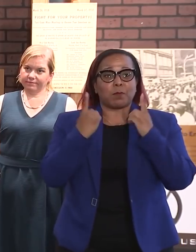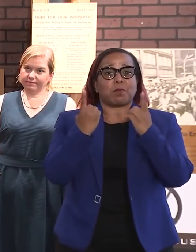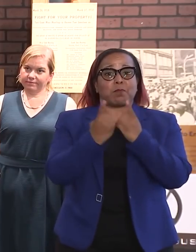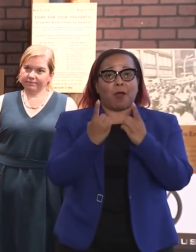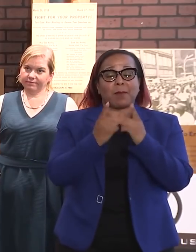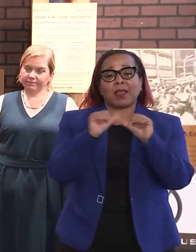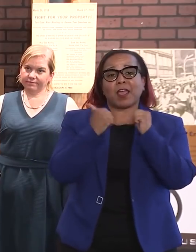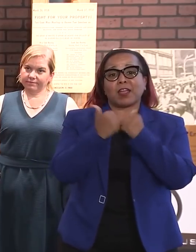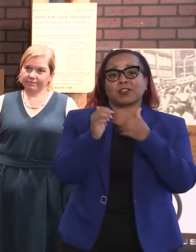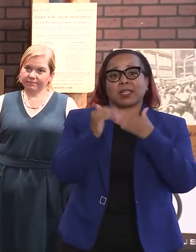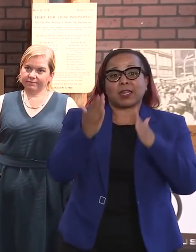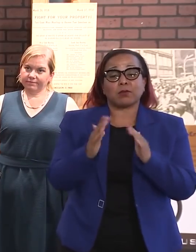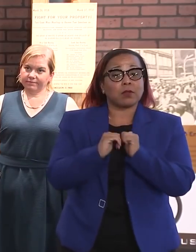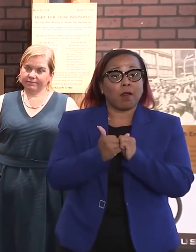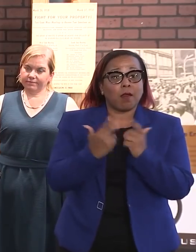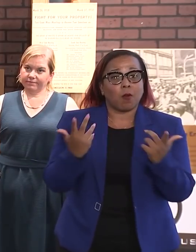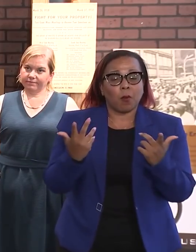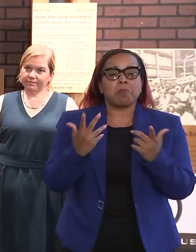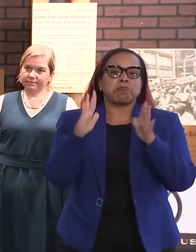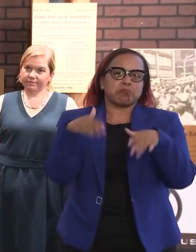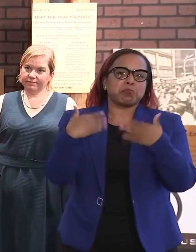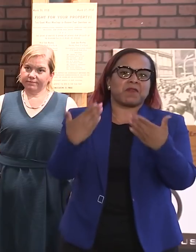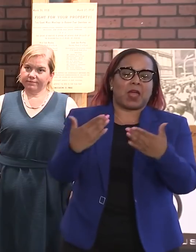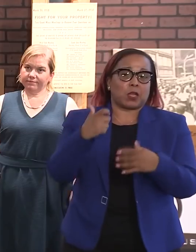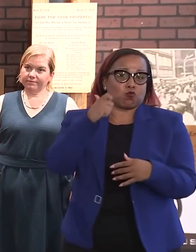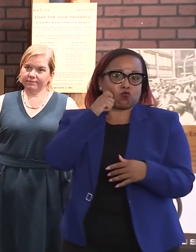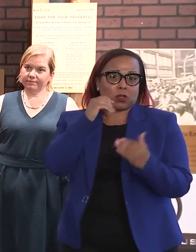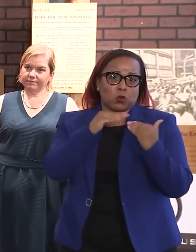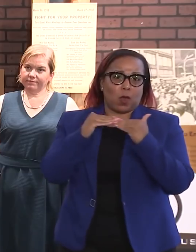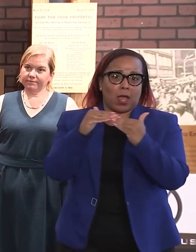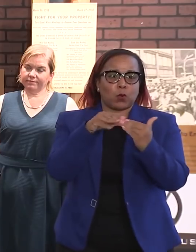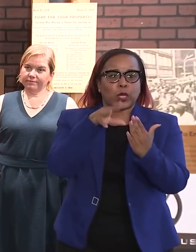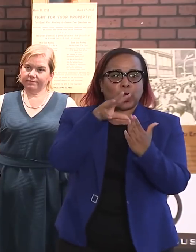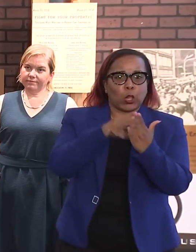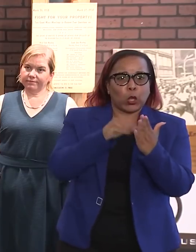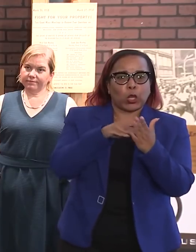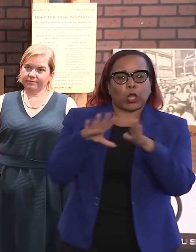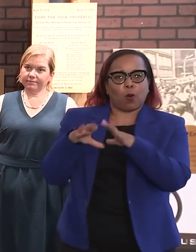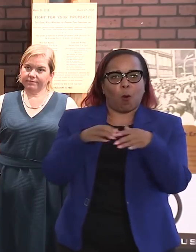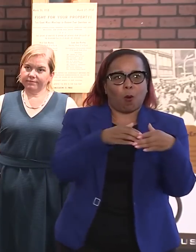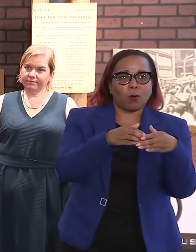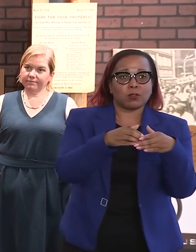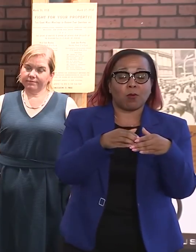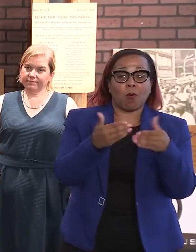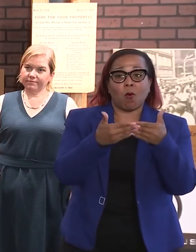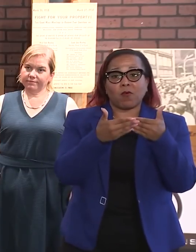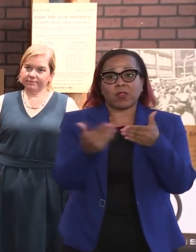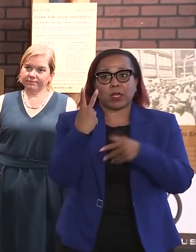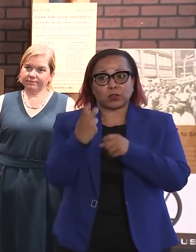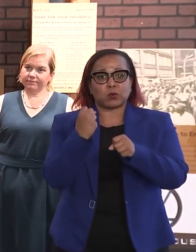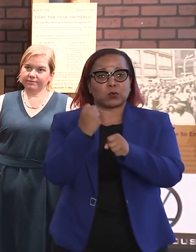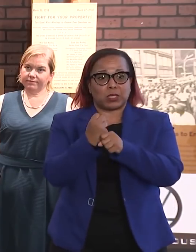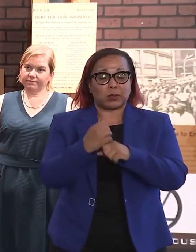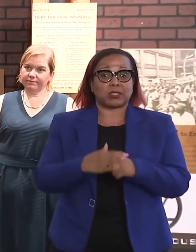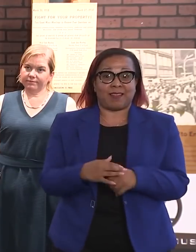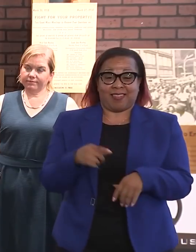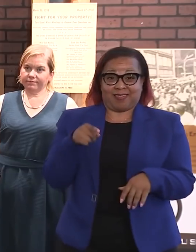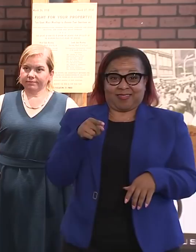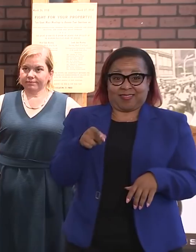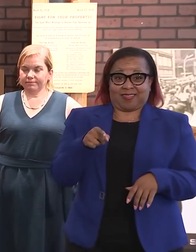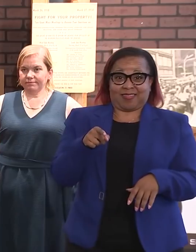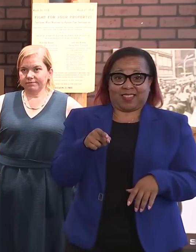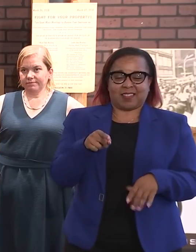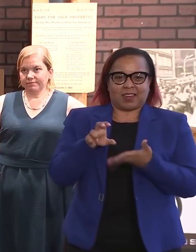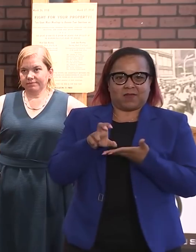and agency leaders by providing racial equity learning cohorts over the next 2 years. This is